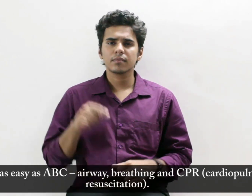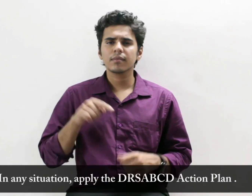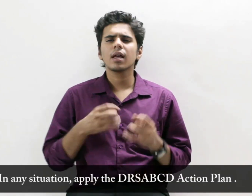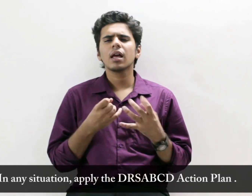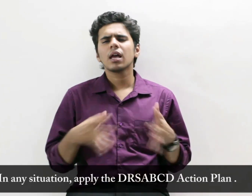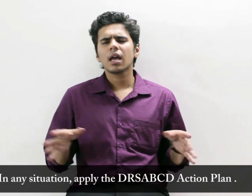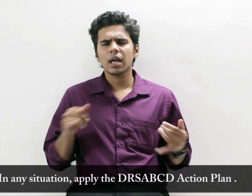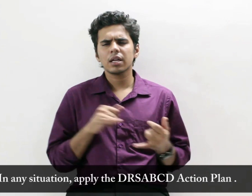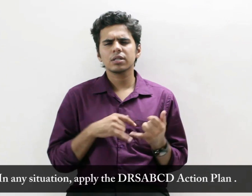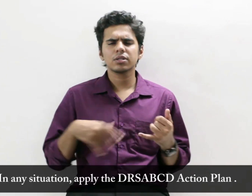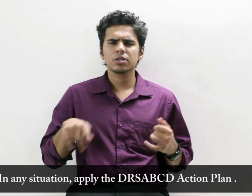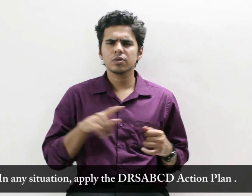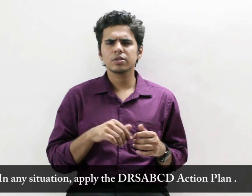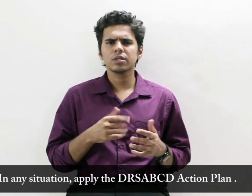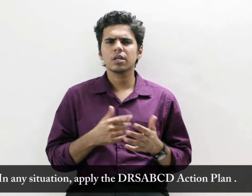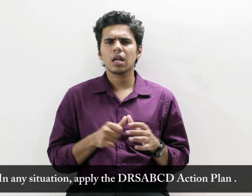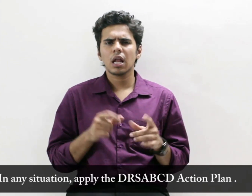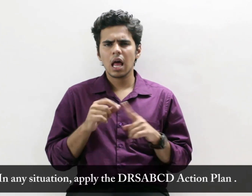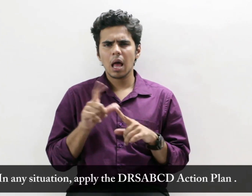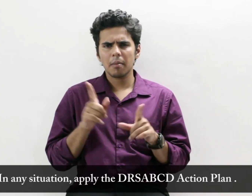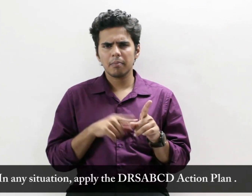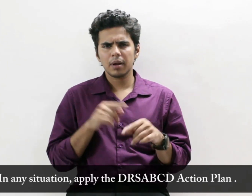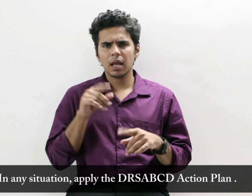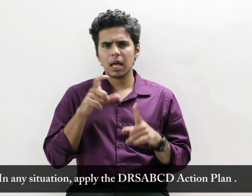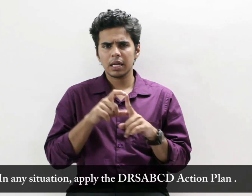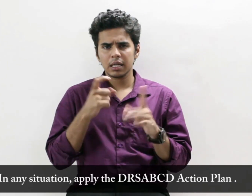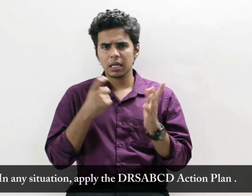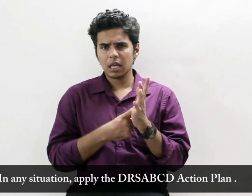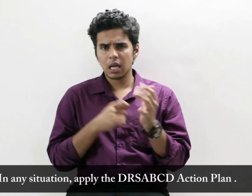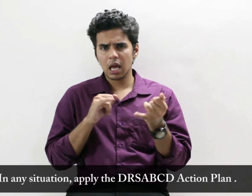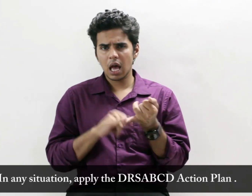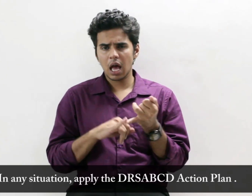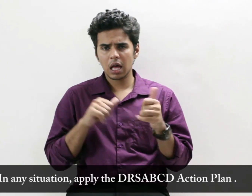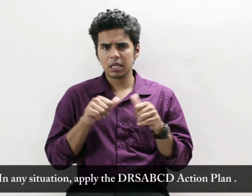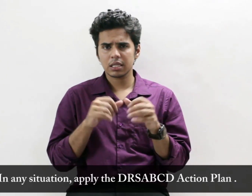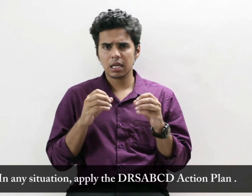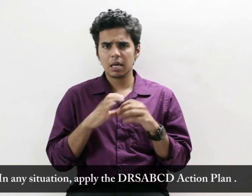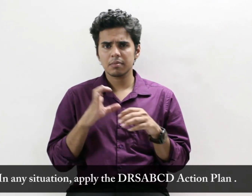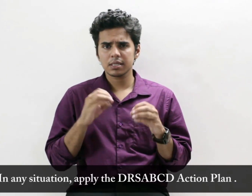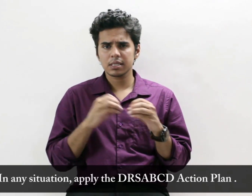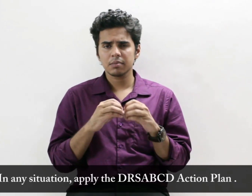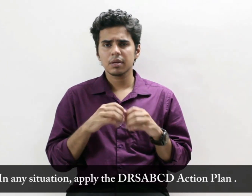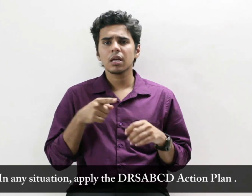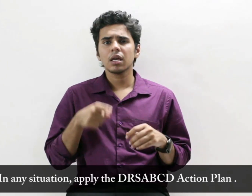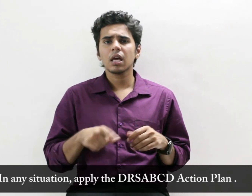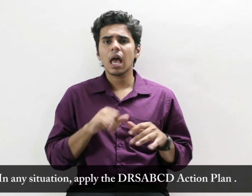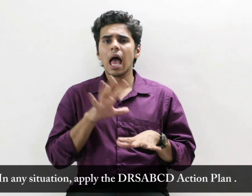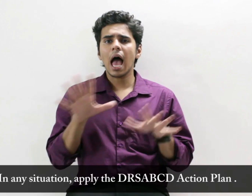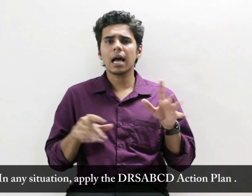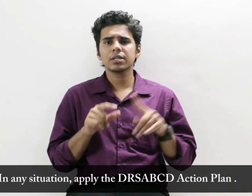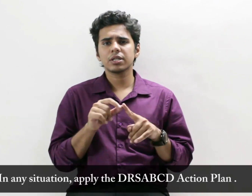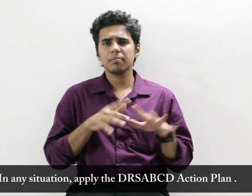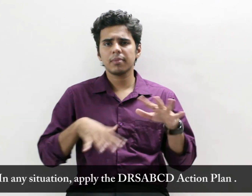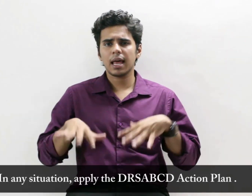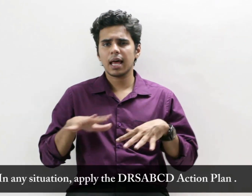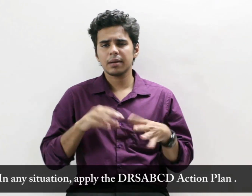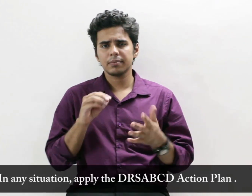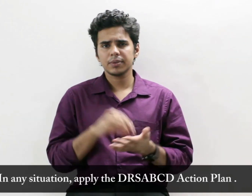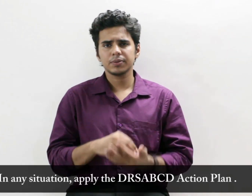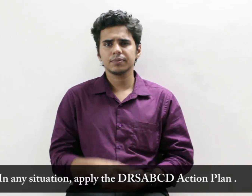In any situation, apply the DRSA BCD action plan.